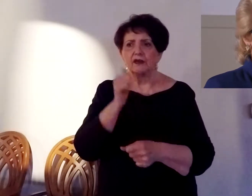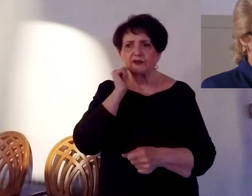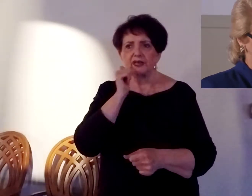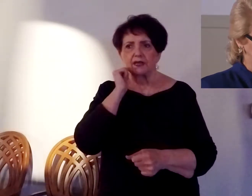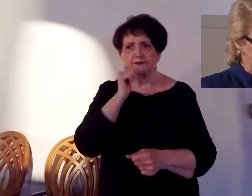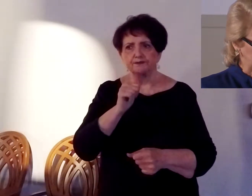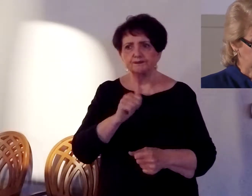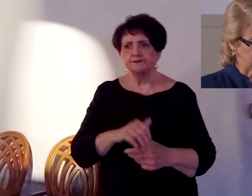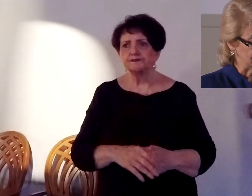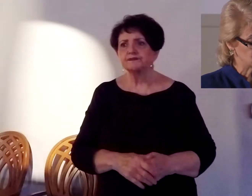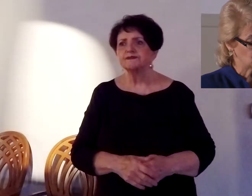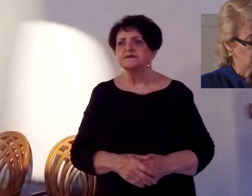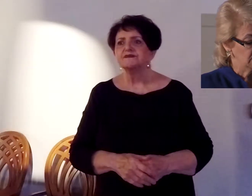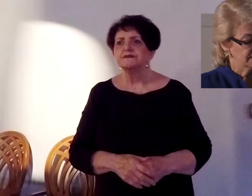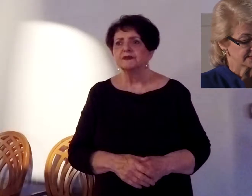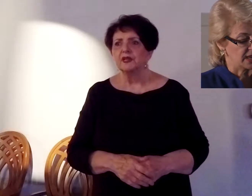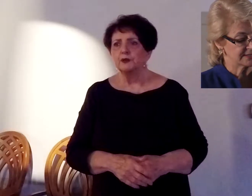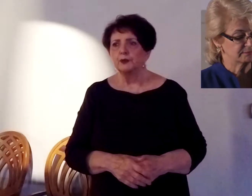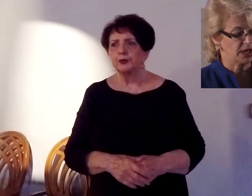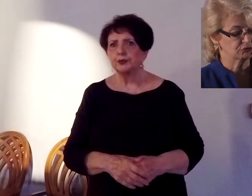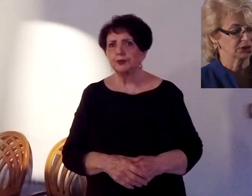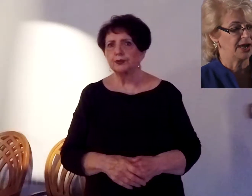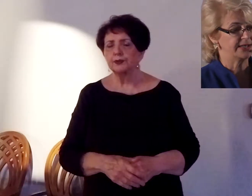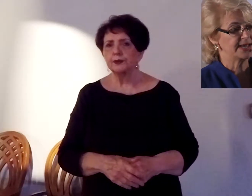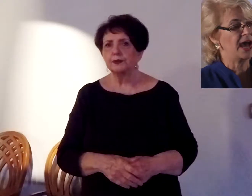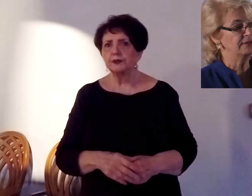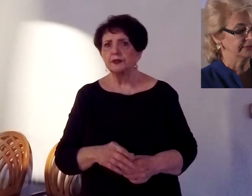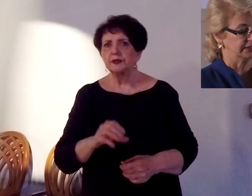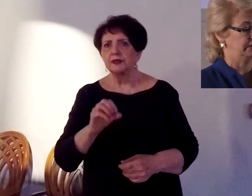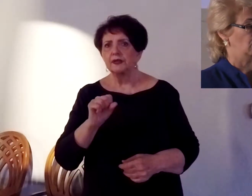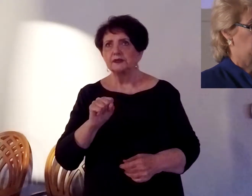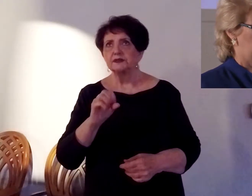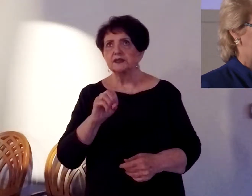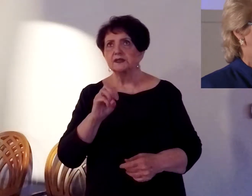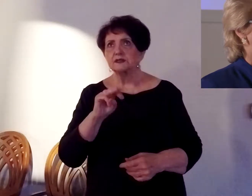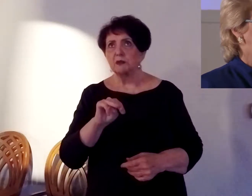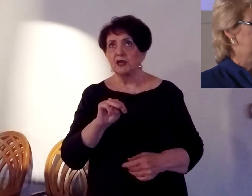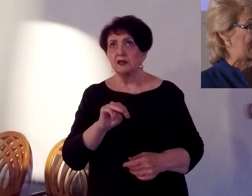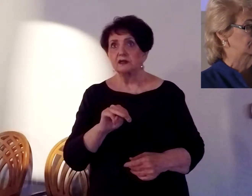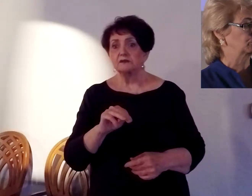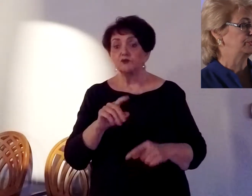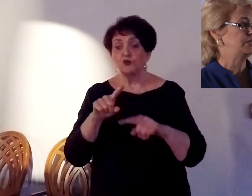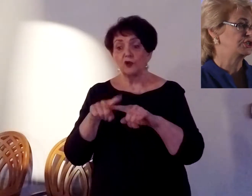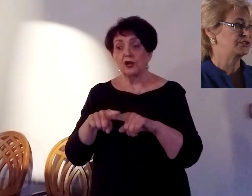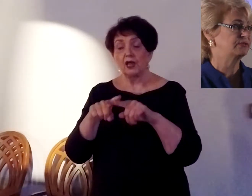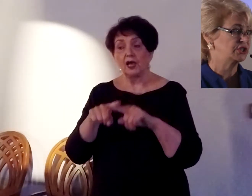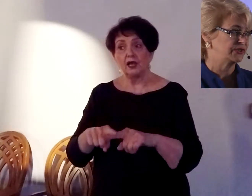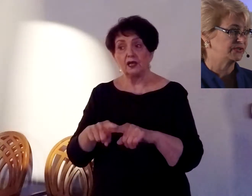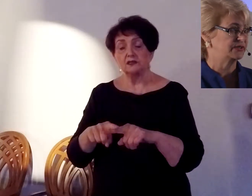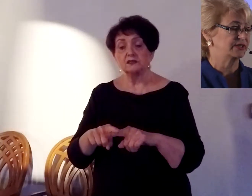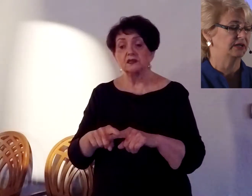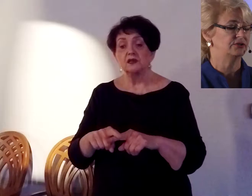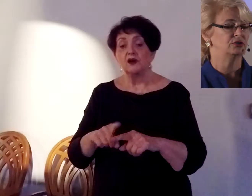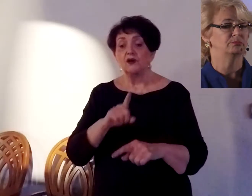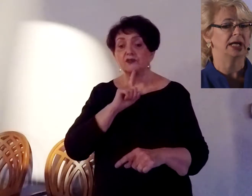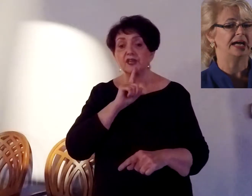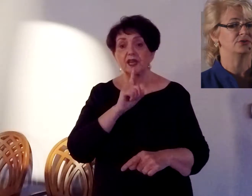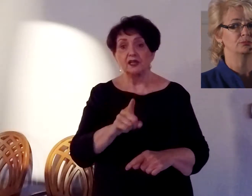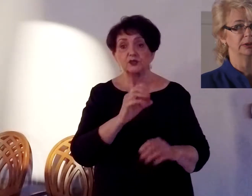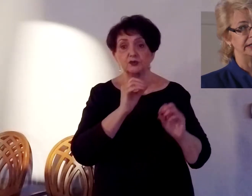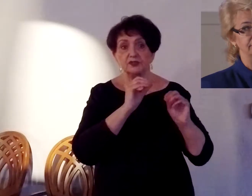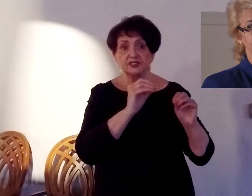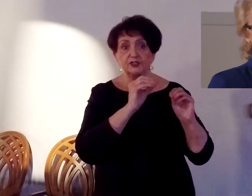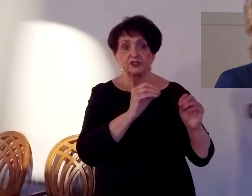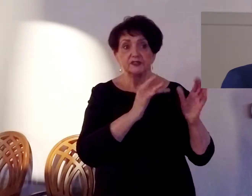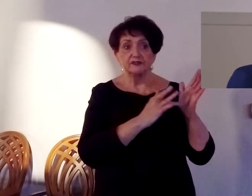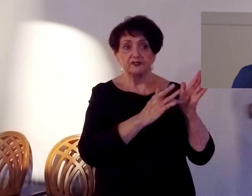basis. And so the science of mind relies heavily on the actual teachings of Jesus. It is done unto you as